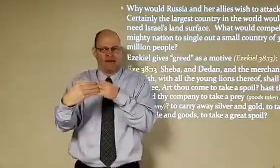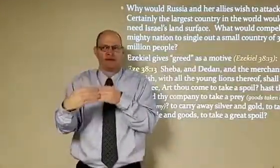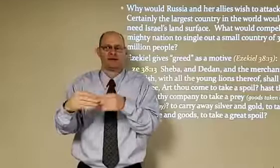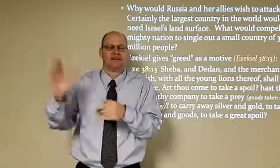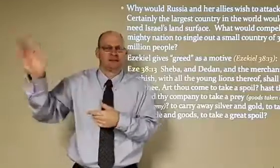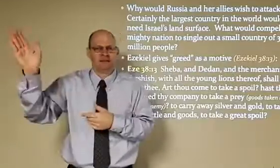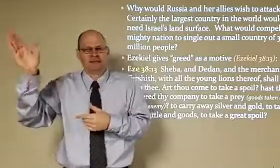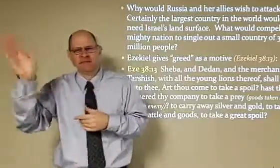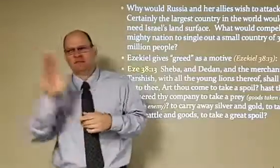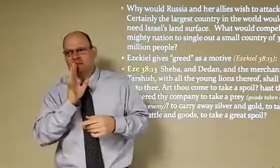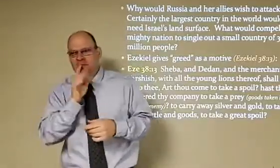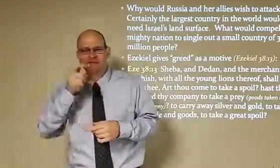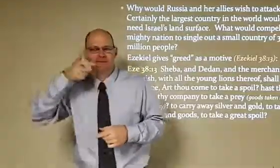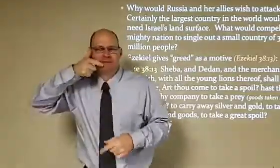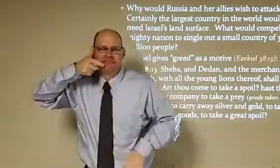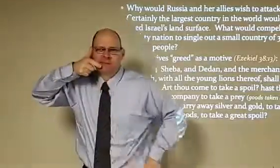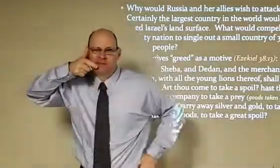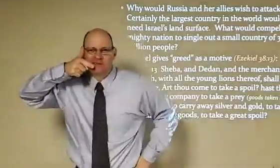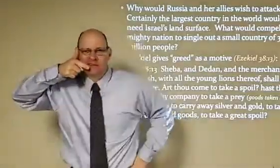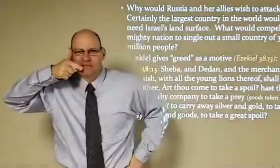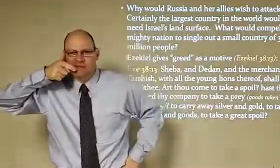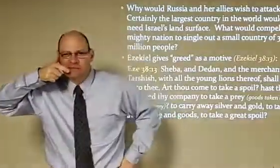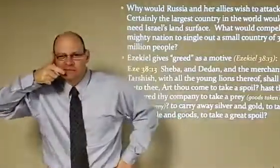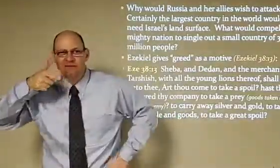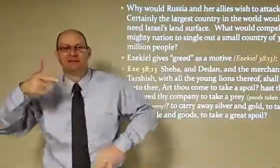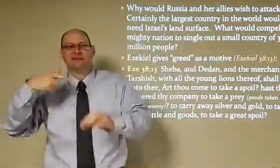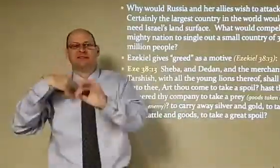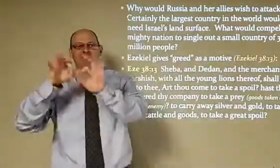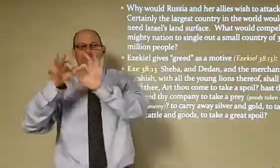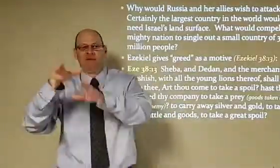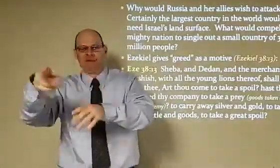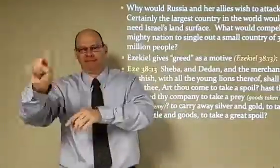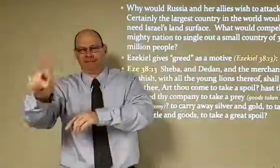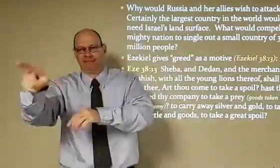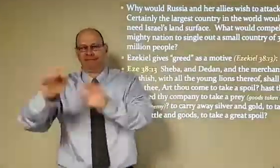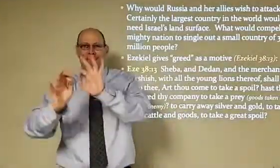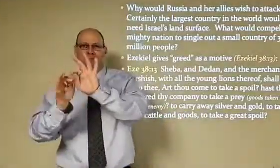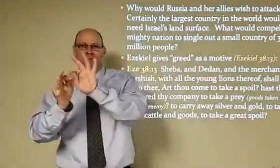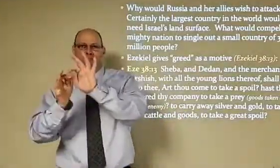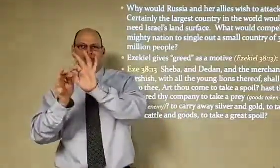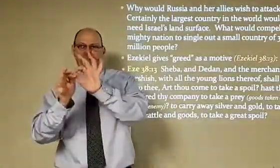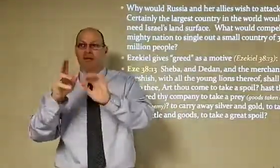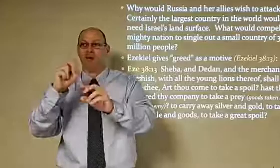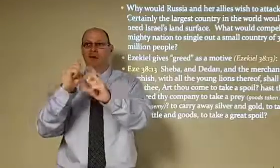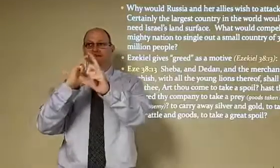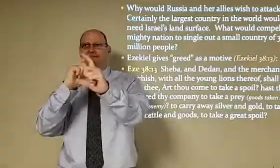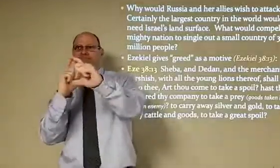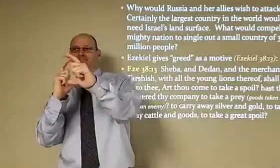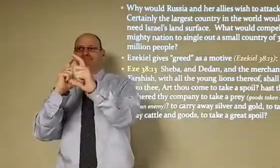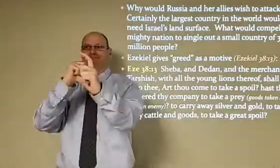We had a tour guide, and they would talk, and if the interpreter